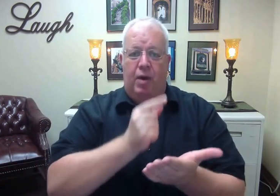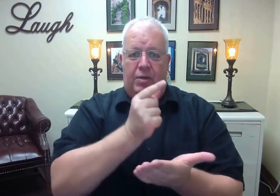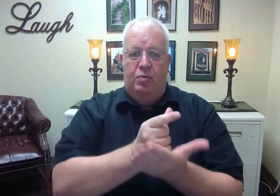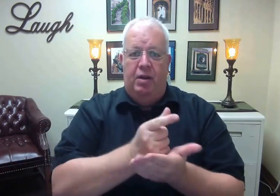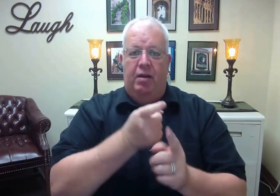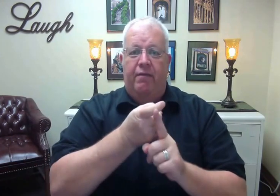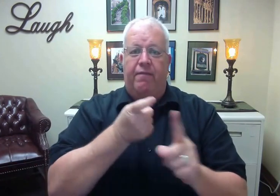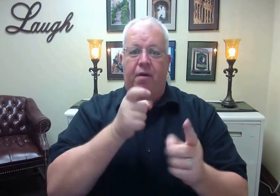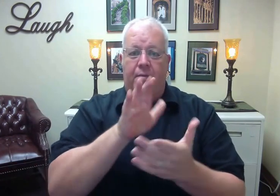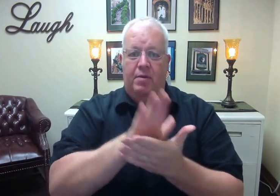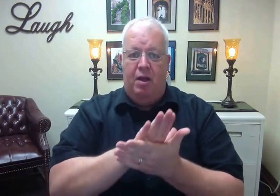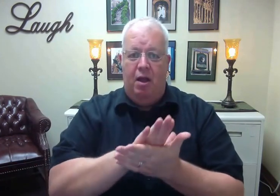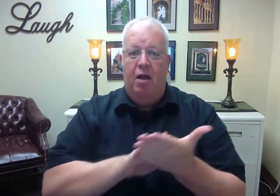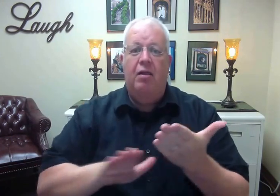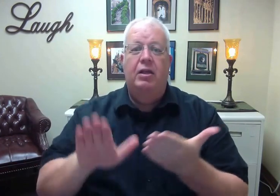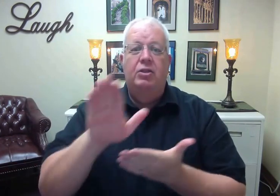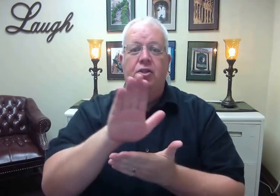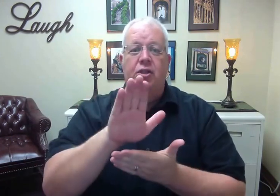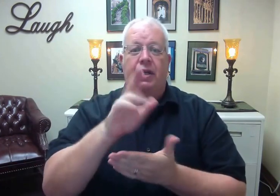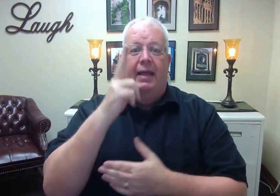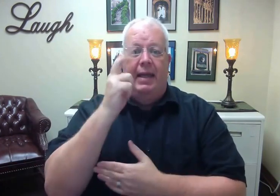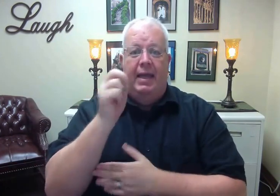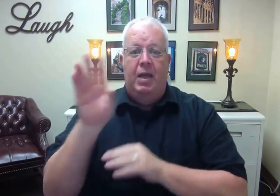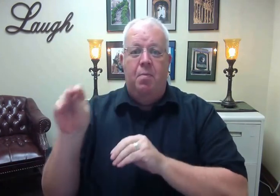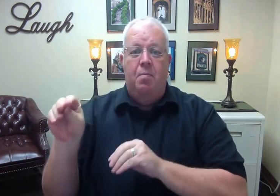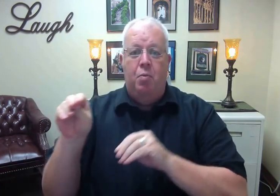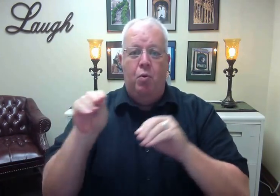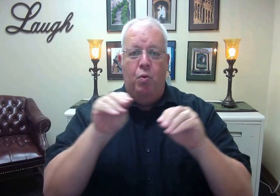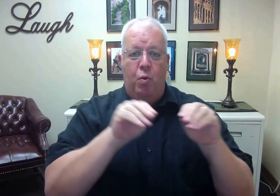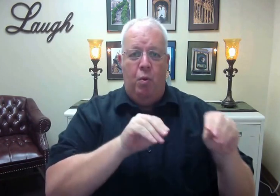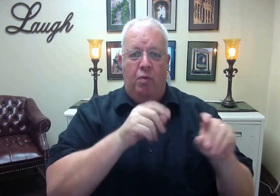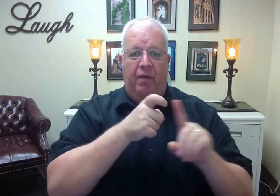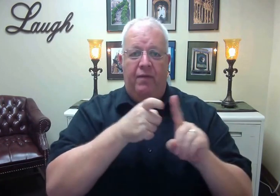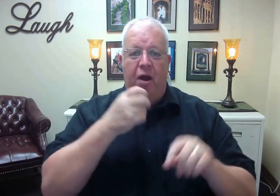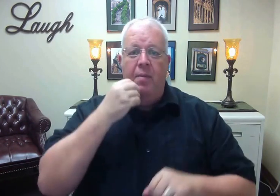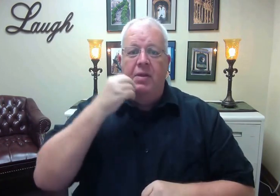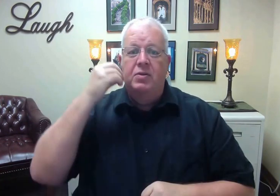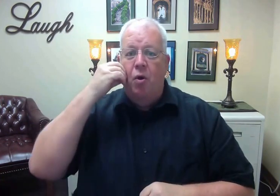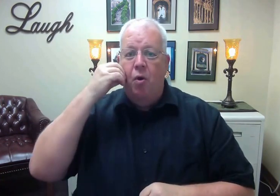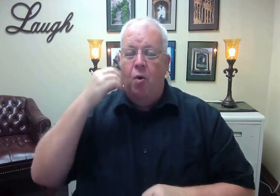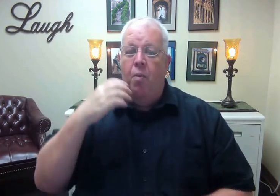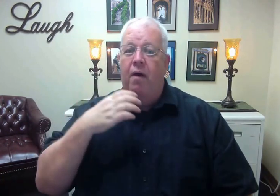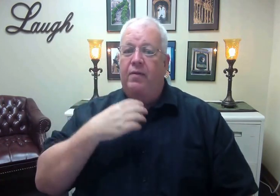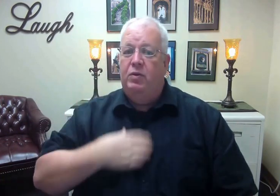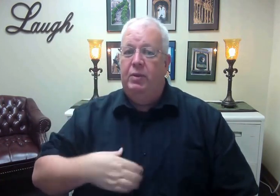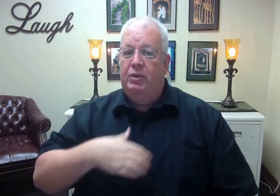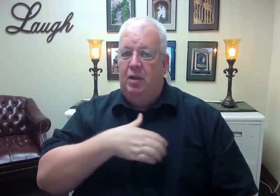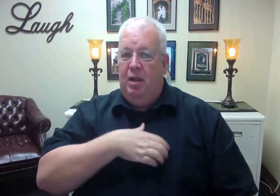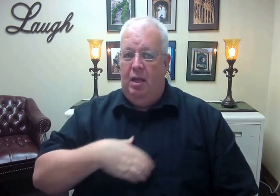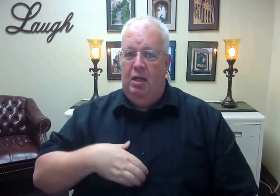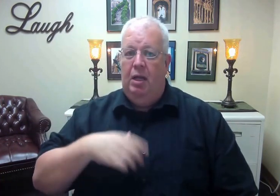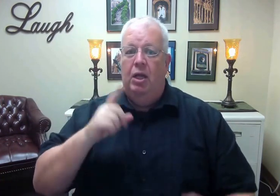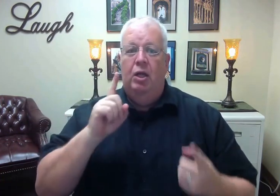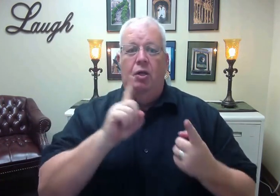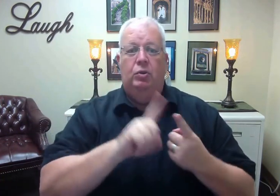After he graduated from college, he moved from his home of Switzerland